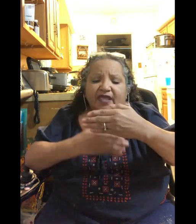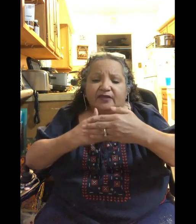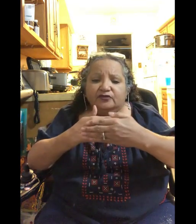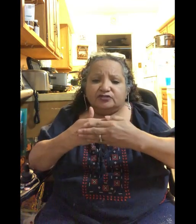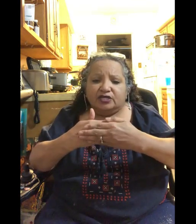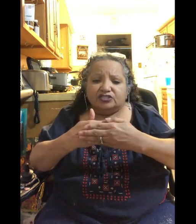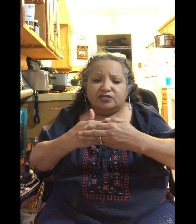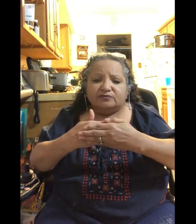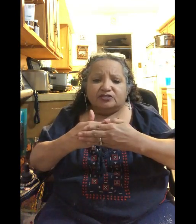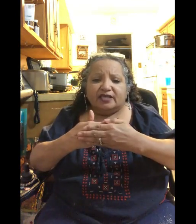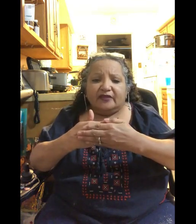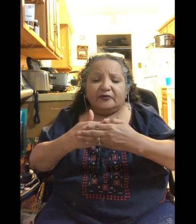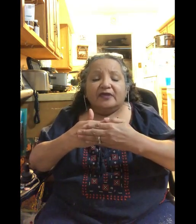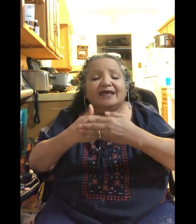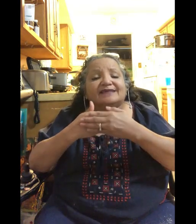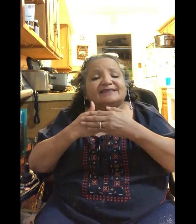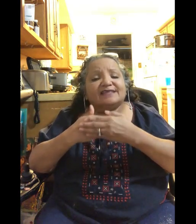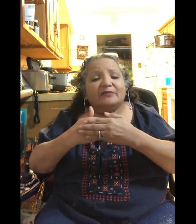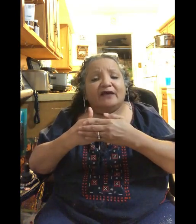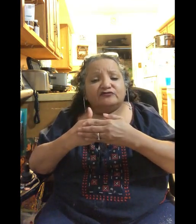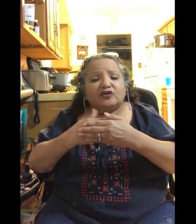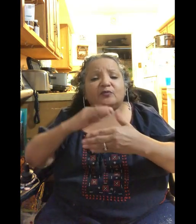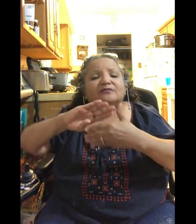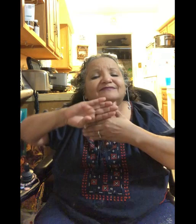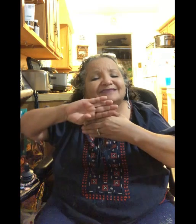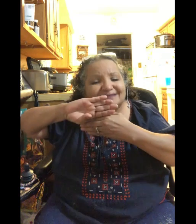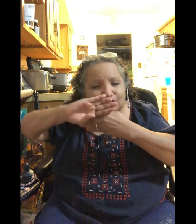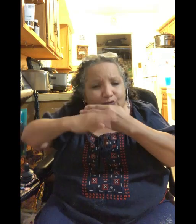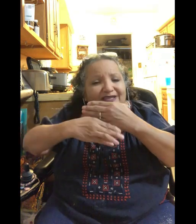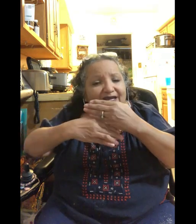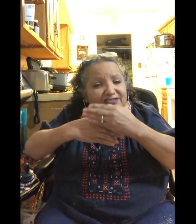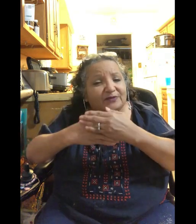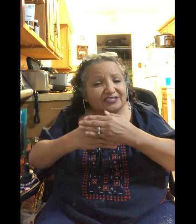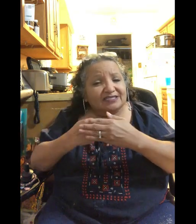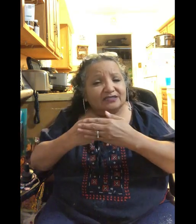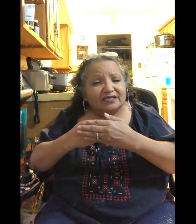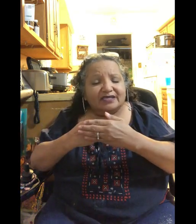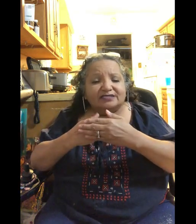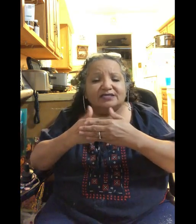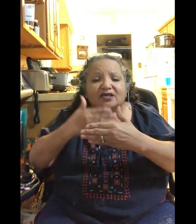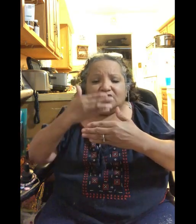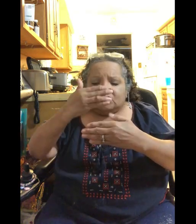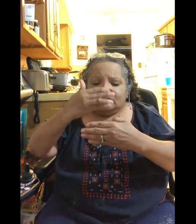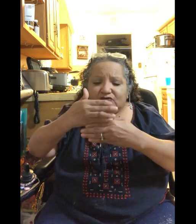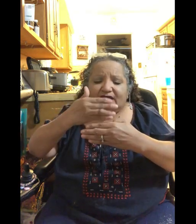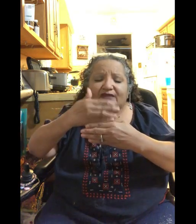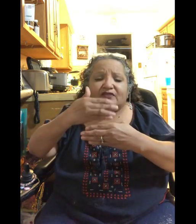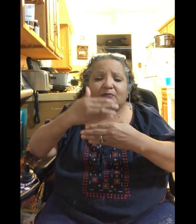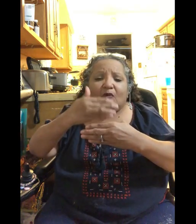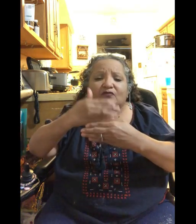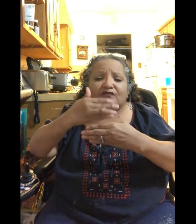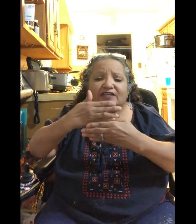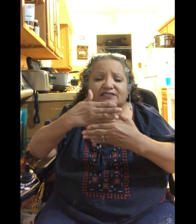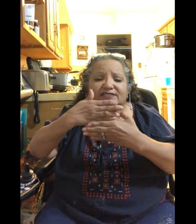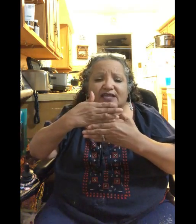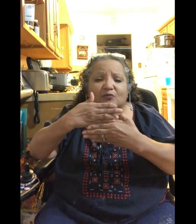and you touch them together. Some have trouble doing that, especially little kids. So it's okay if they both face the same